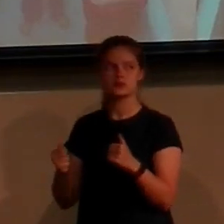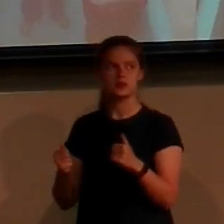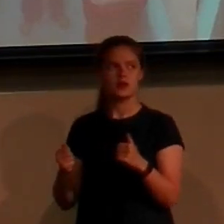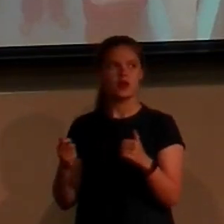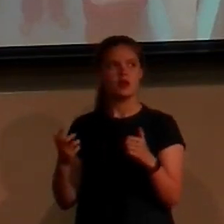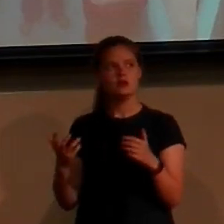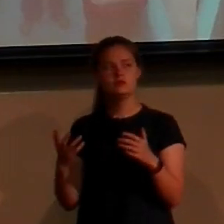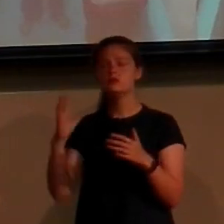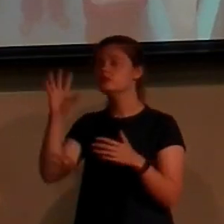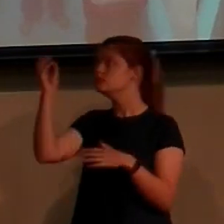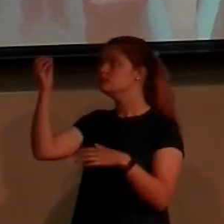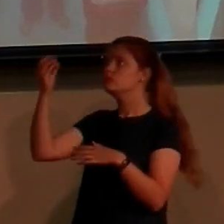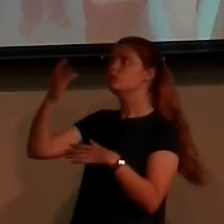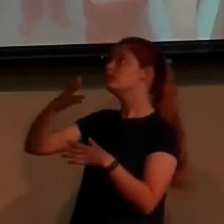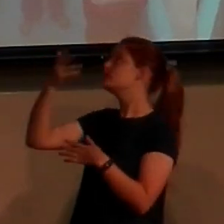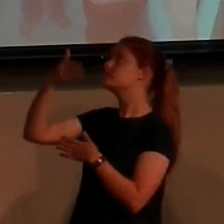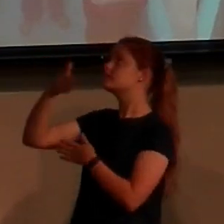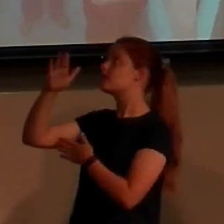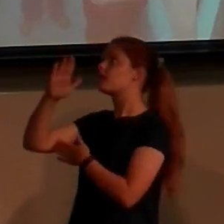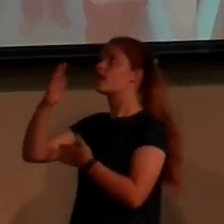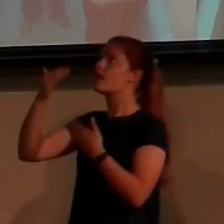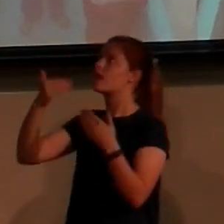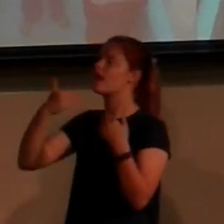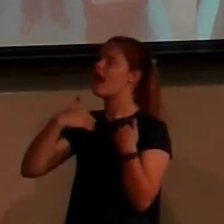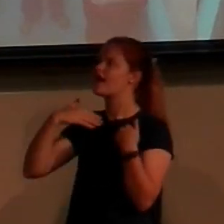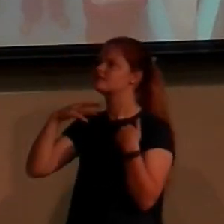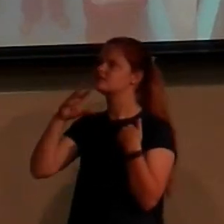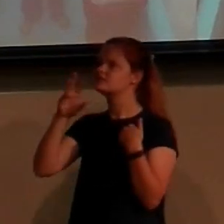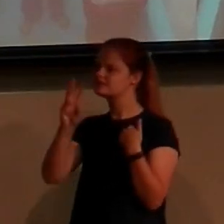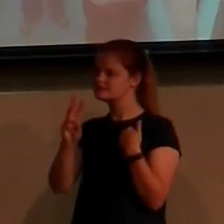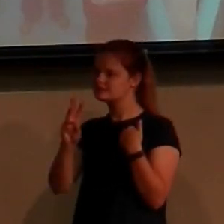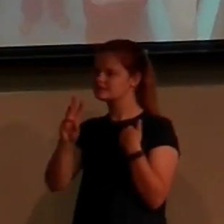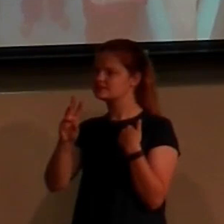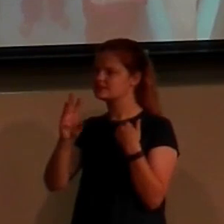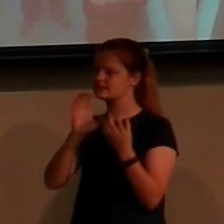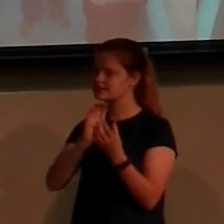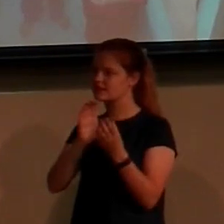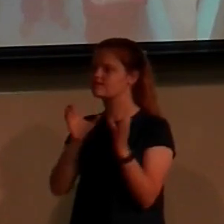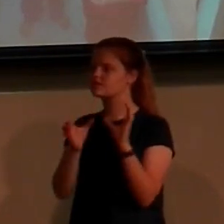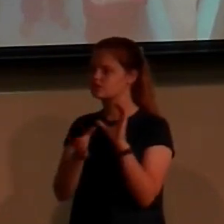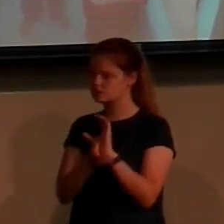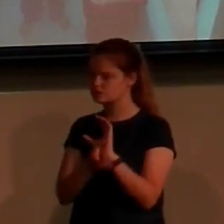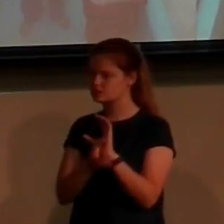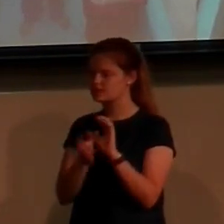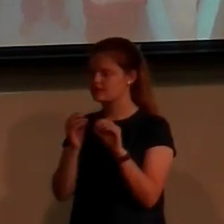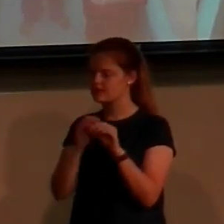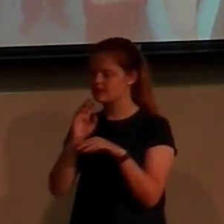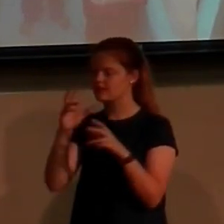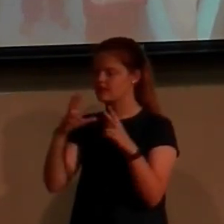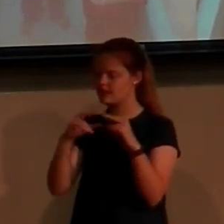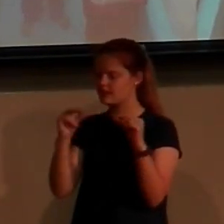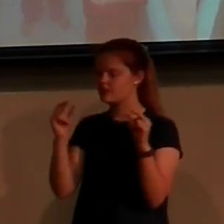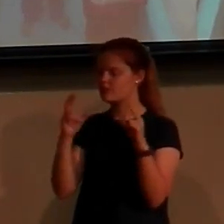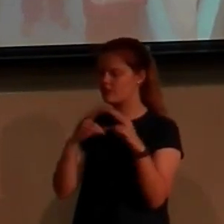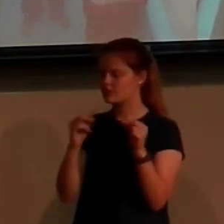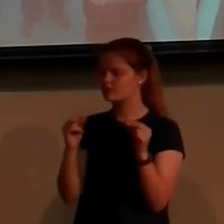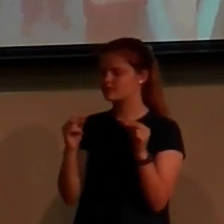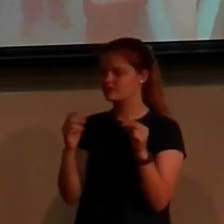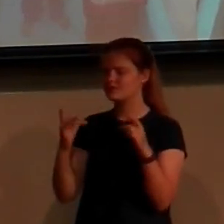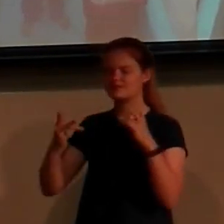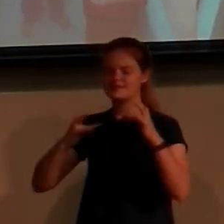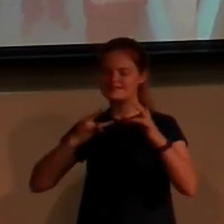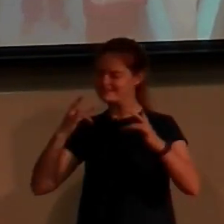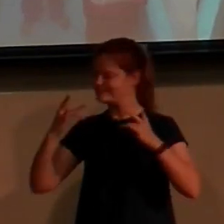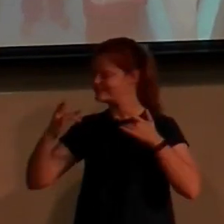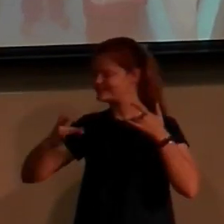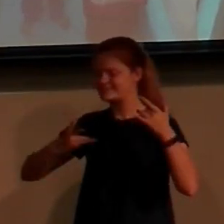So by the grace of God, we had 6 conversions in Nicaragua. We were very excited